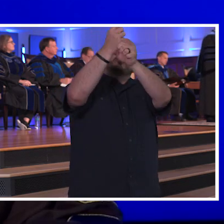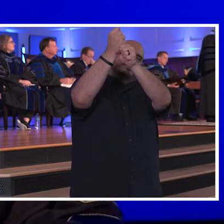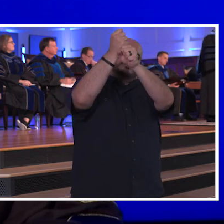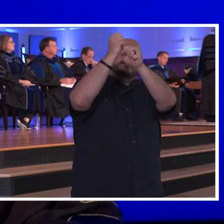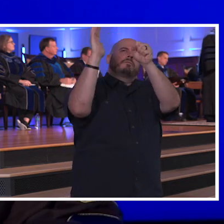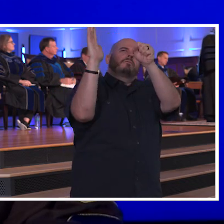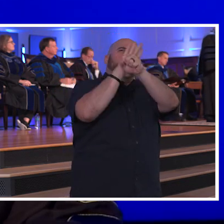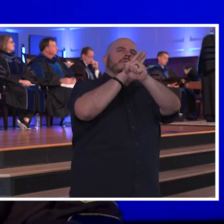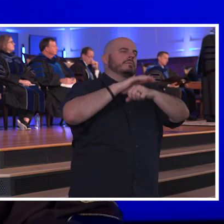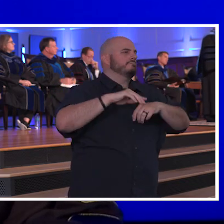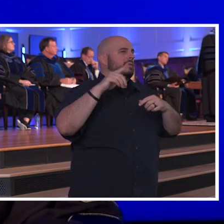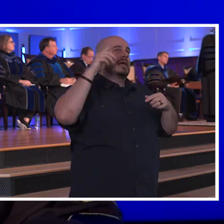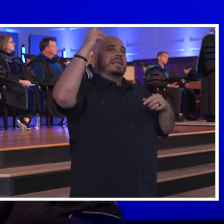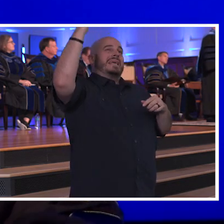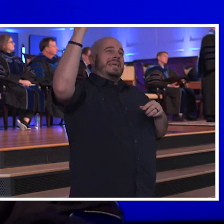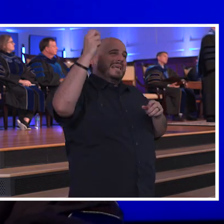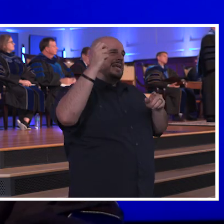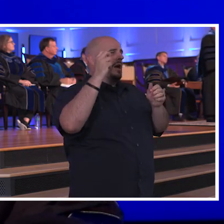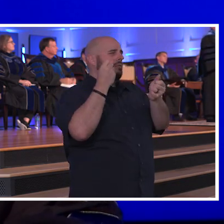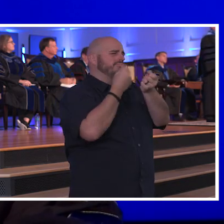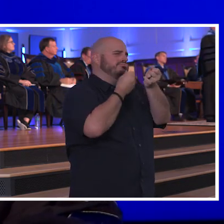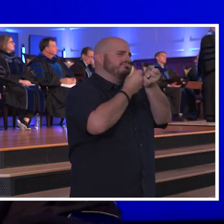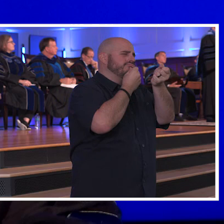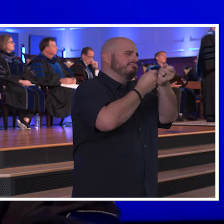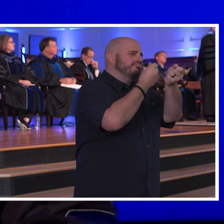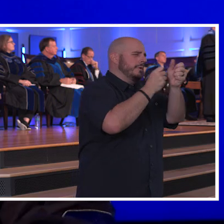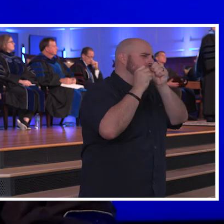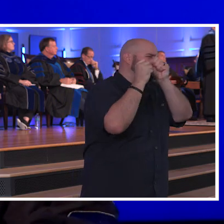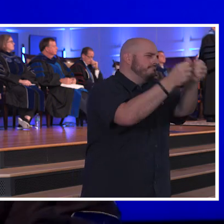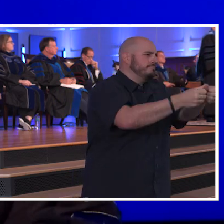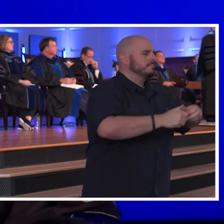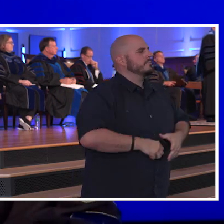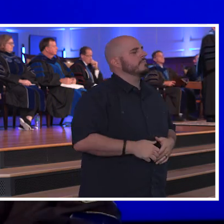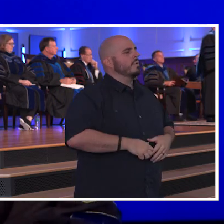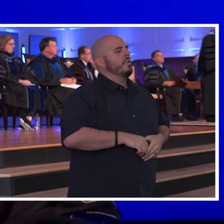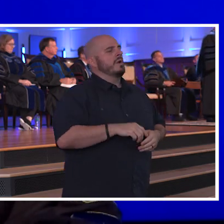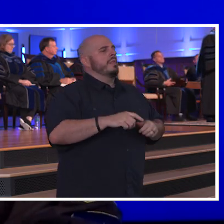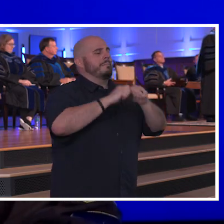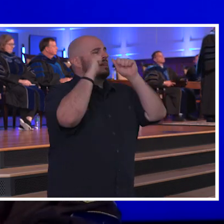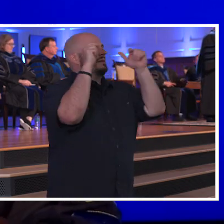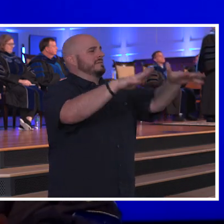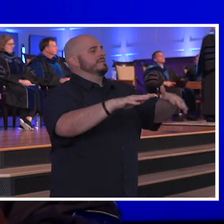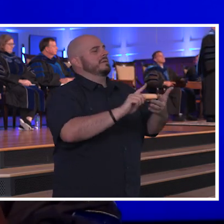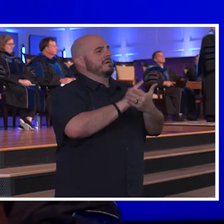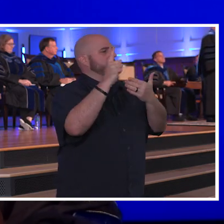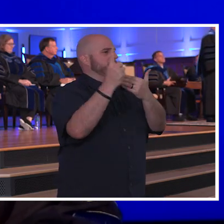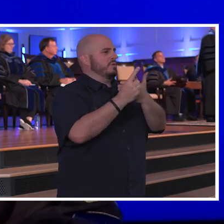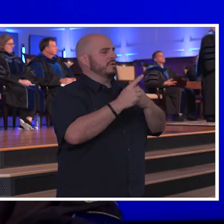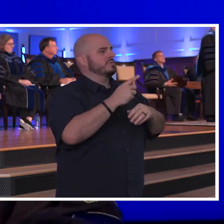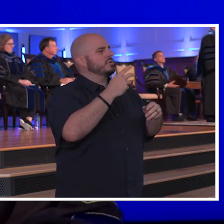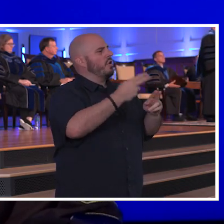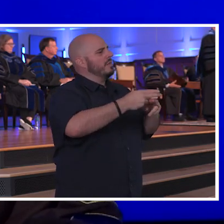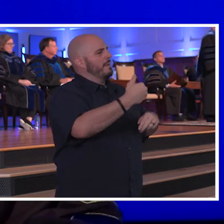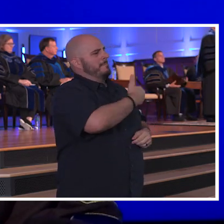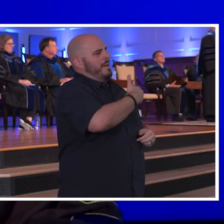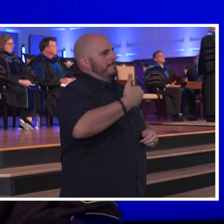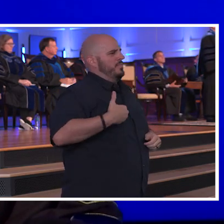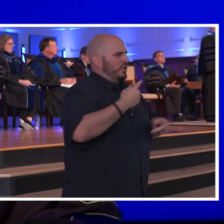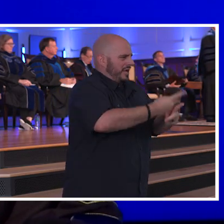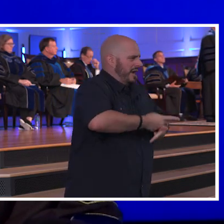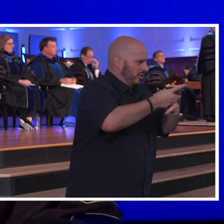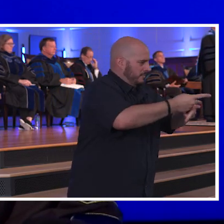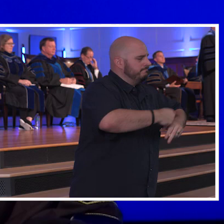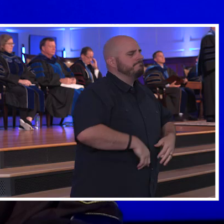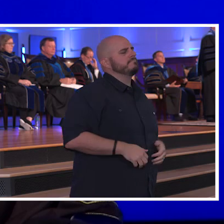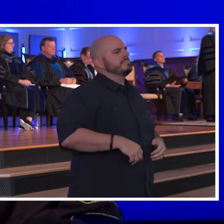her. One of the blessings of the International Mission Board is what is called member care, where members come along that are specially